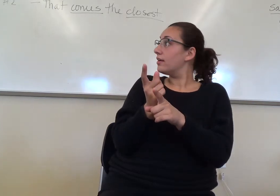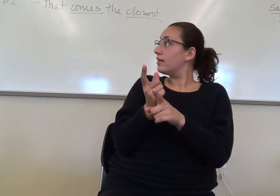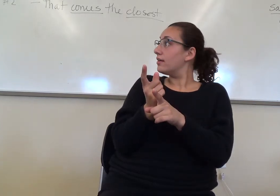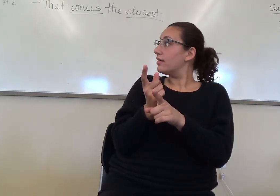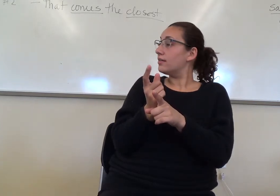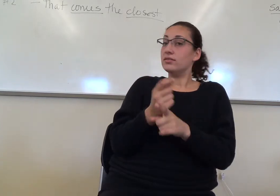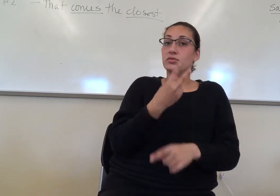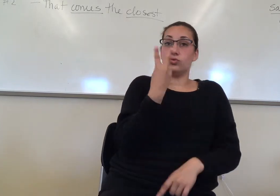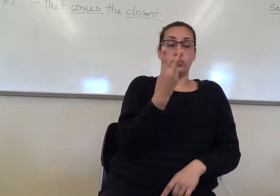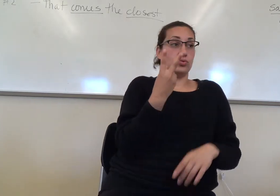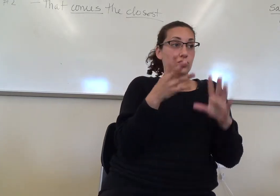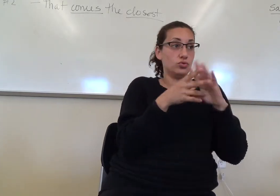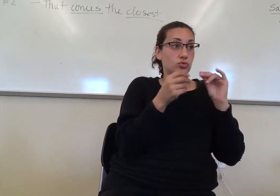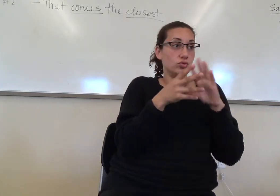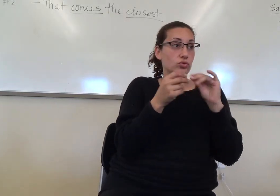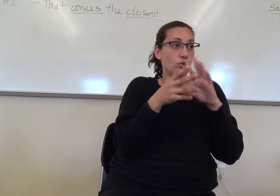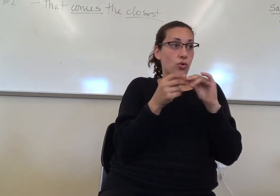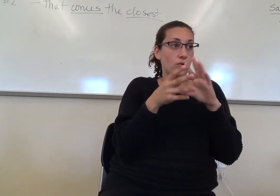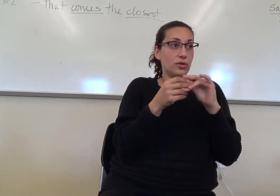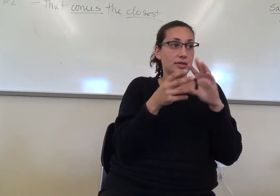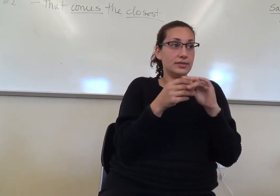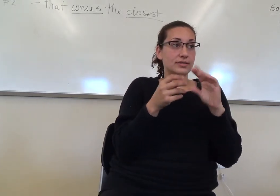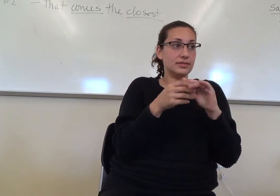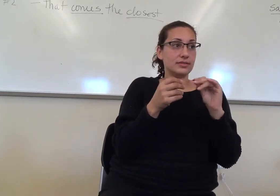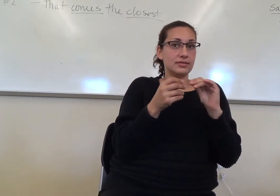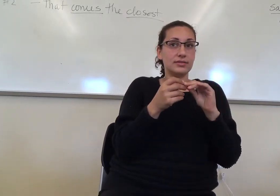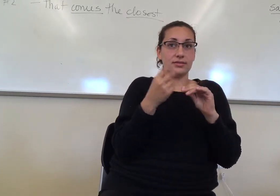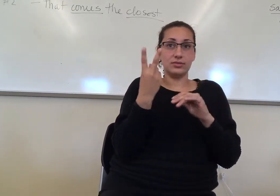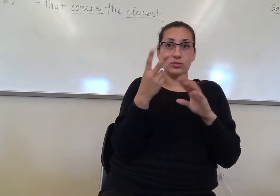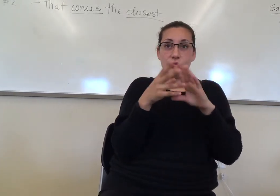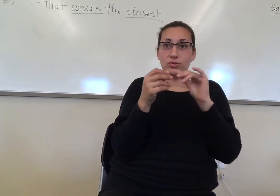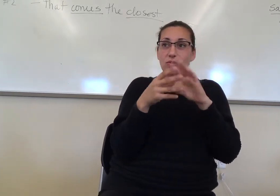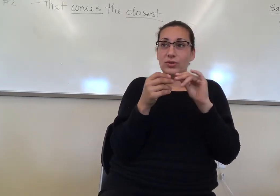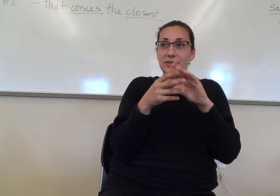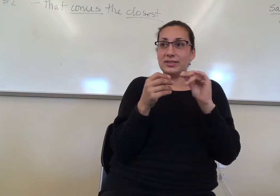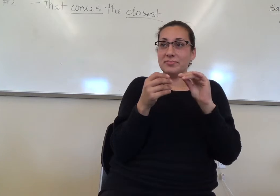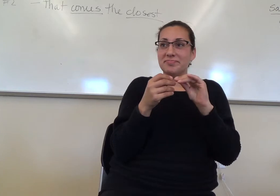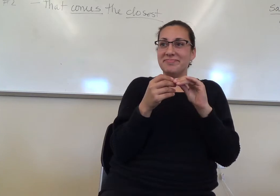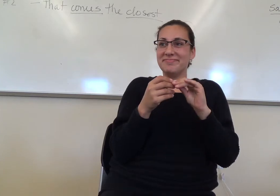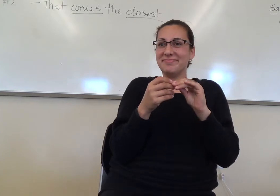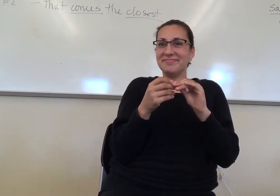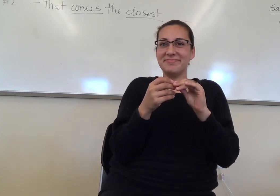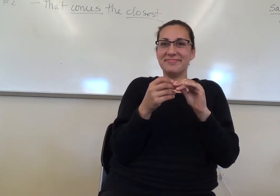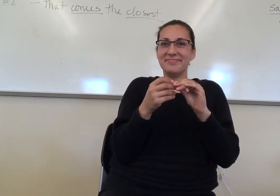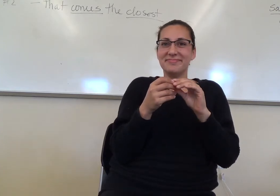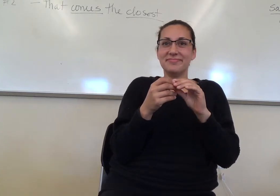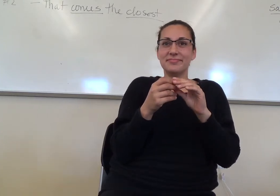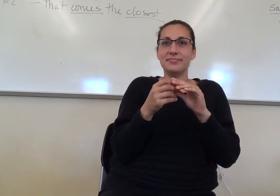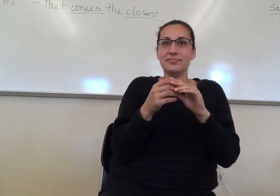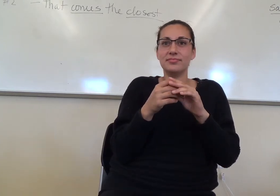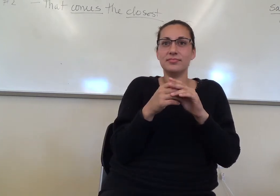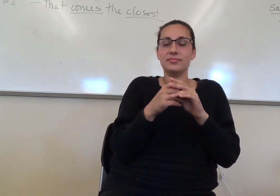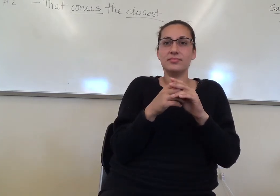Those two stories, okay? So there seems to be a list of two